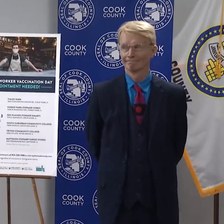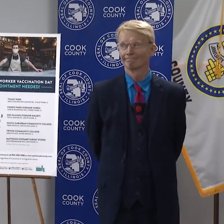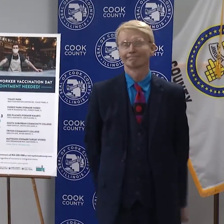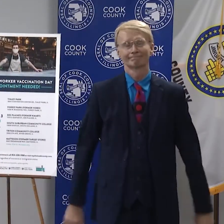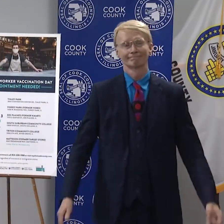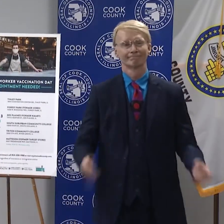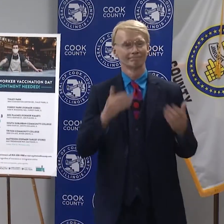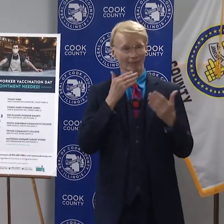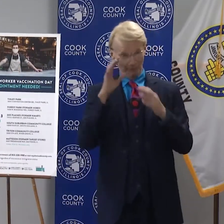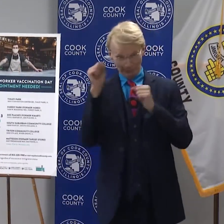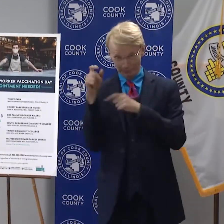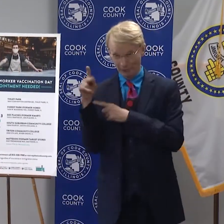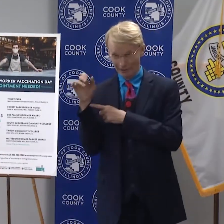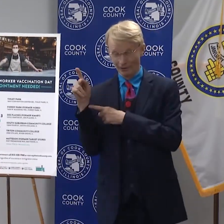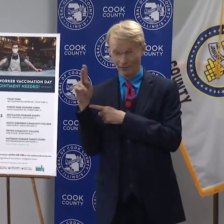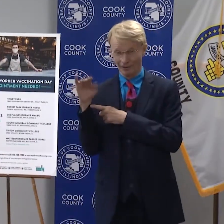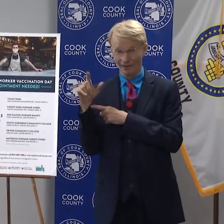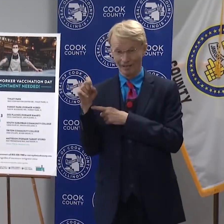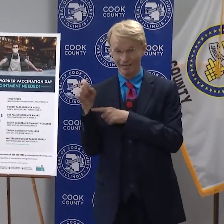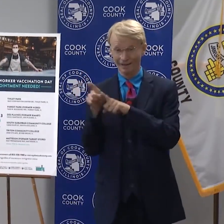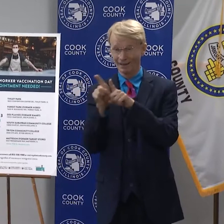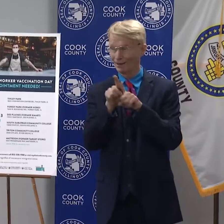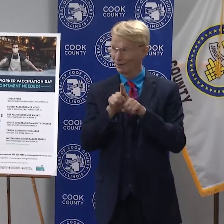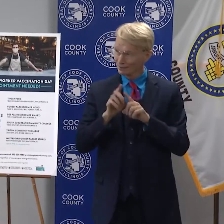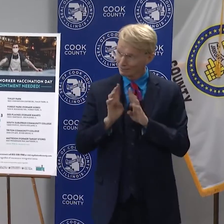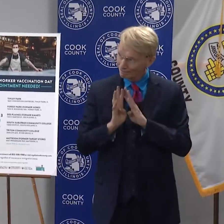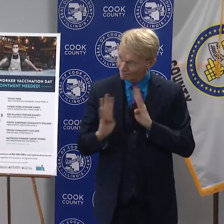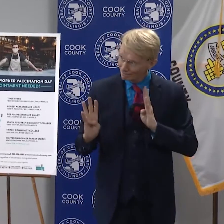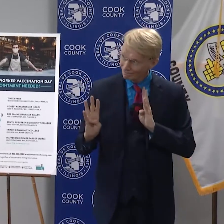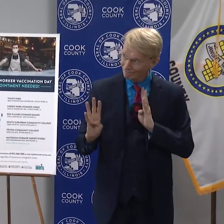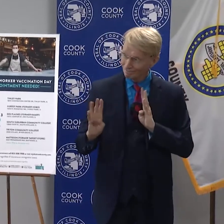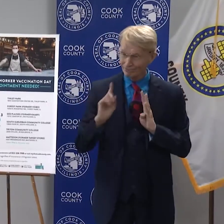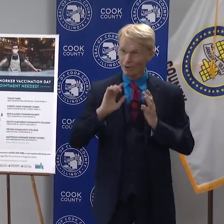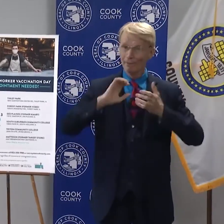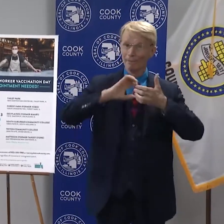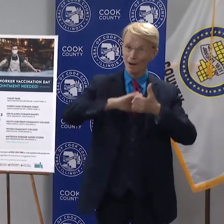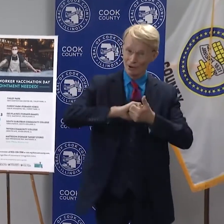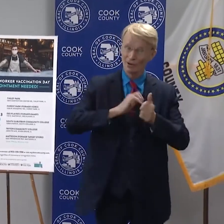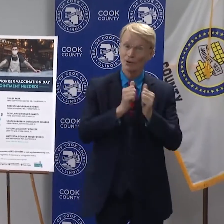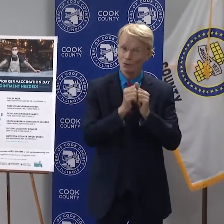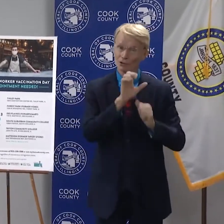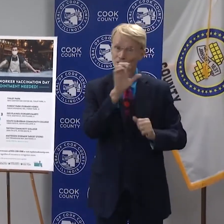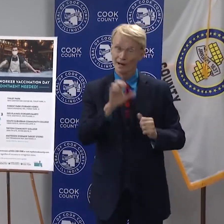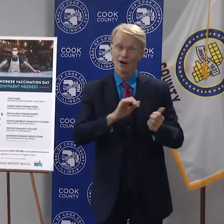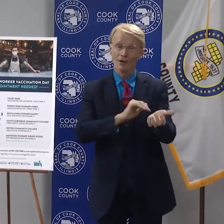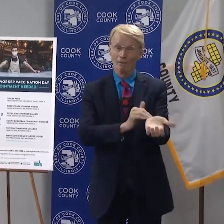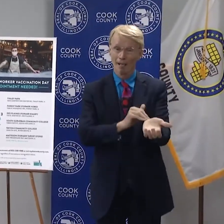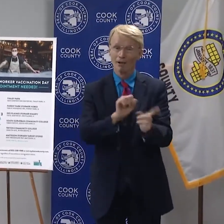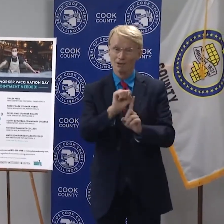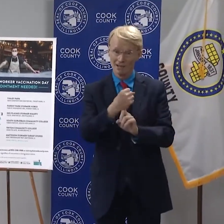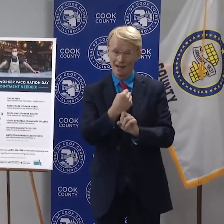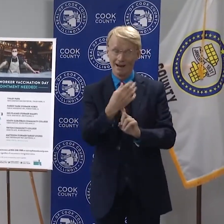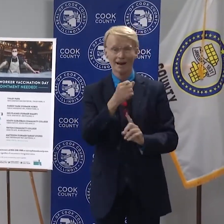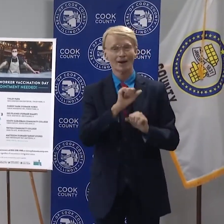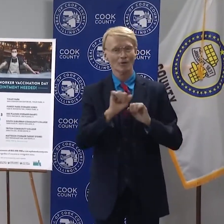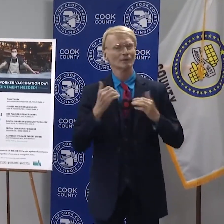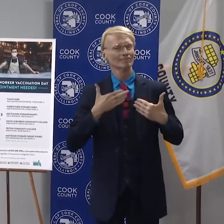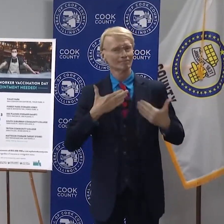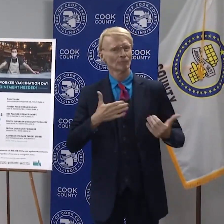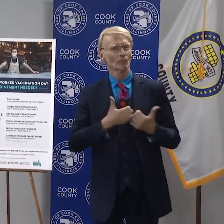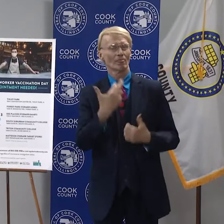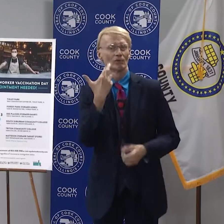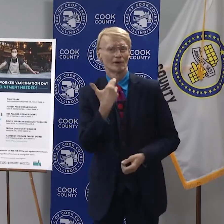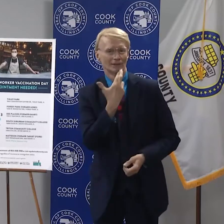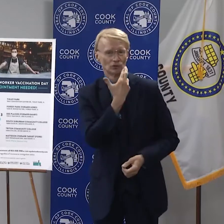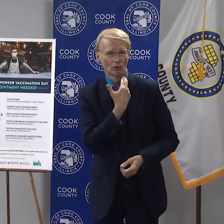Thank you, President Preckwinkle, as well as Israel, for partnering with the Chicago Medical Society and working with the restaurants. The